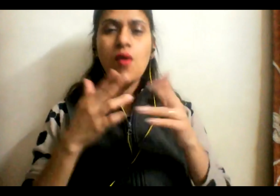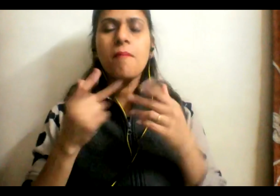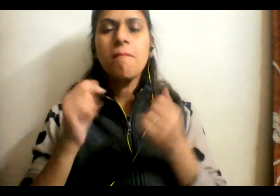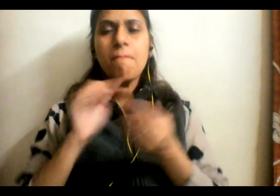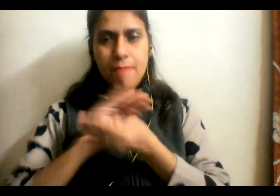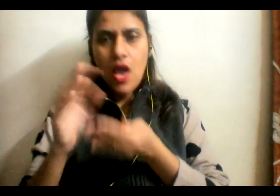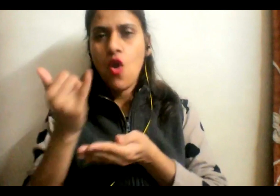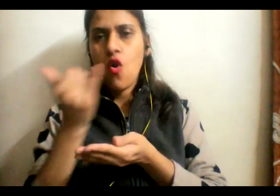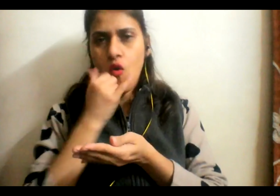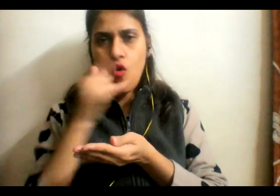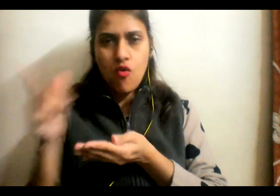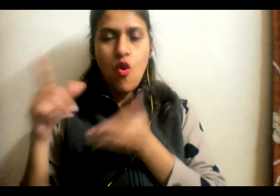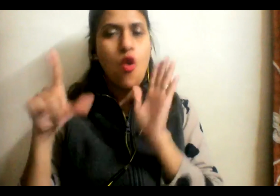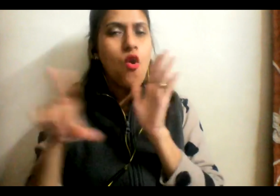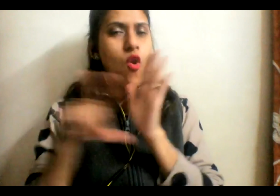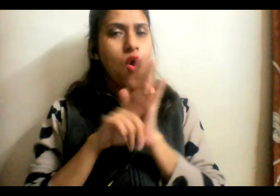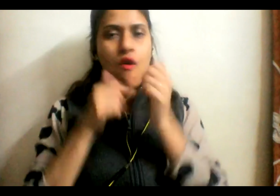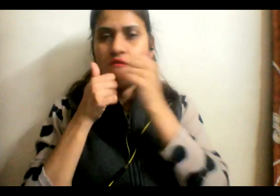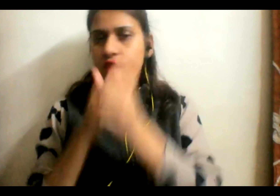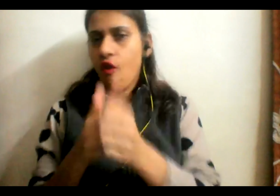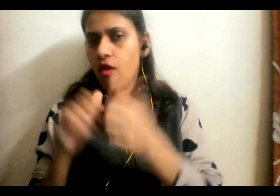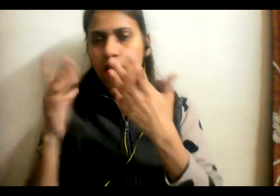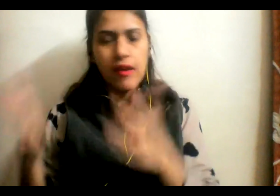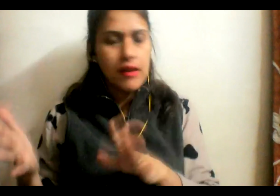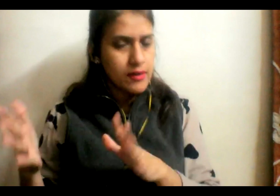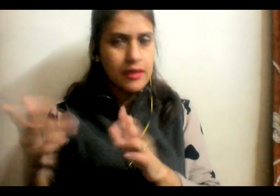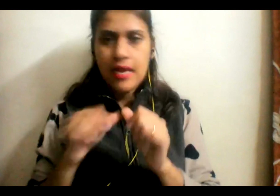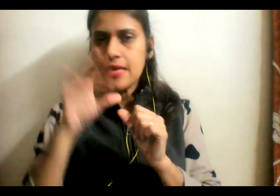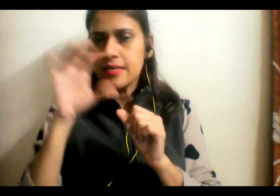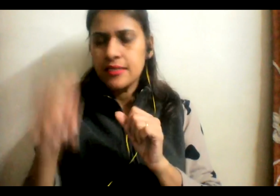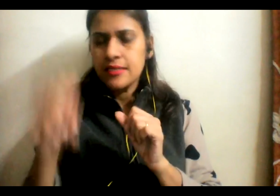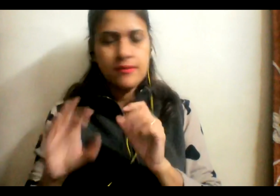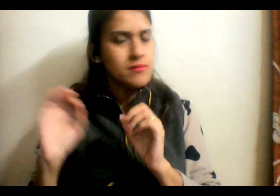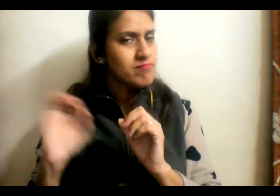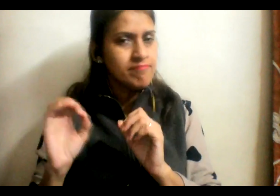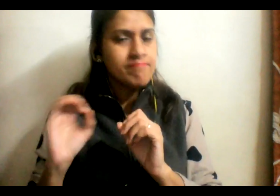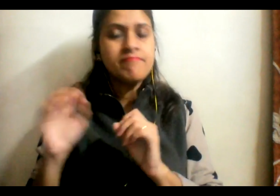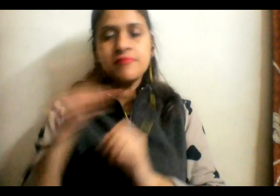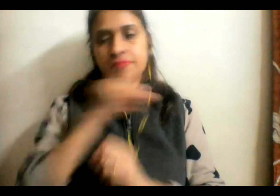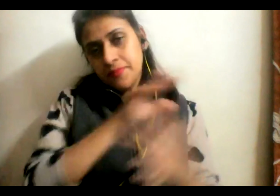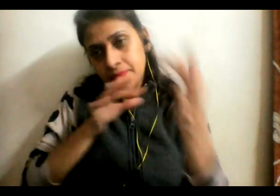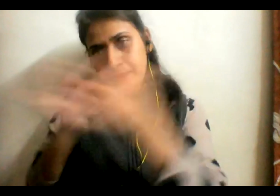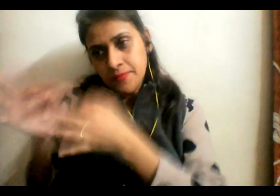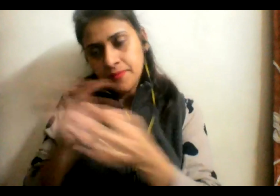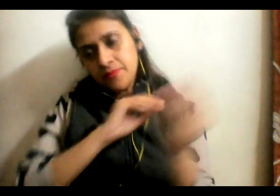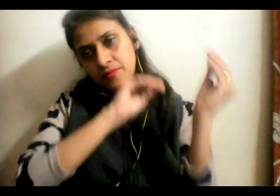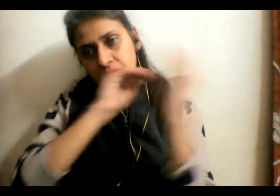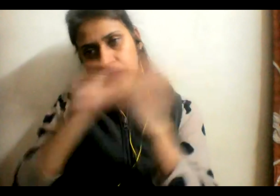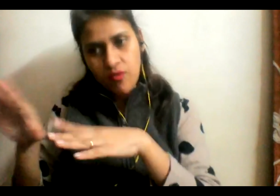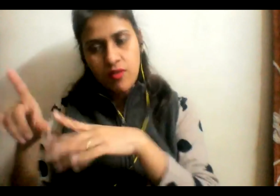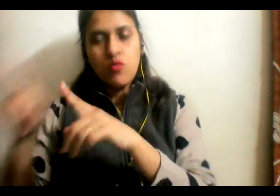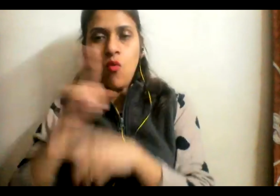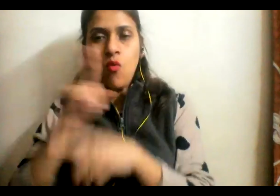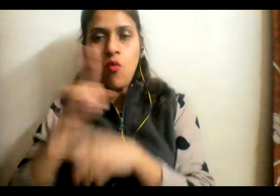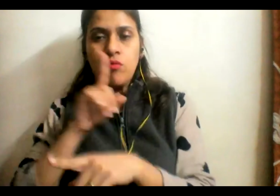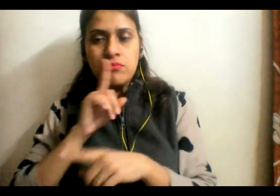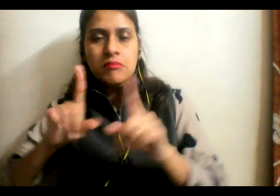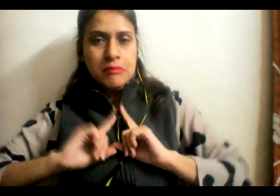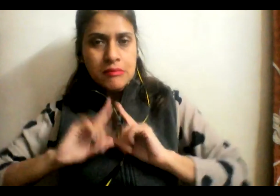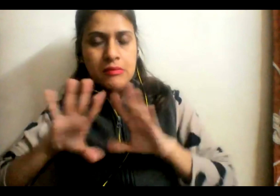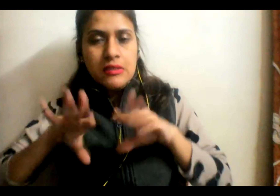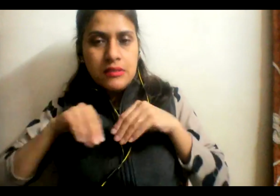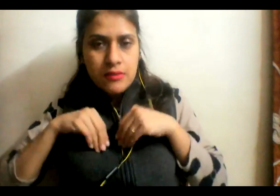of law. They need to be taken to task. They need to be told that this is what they need to do, and they are doing it wrong. Second